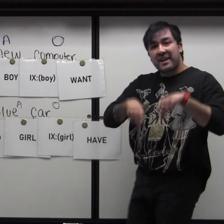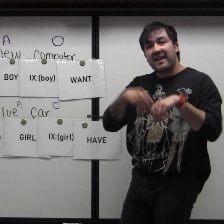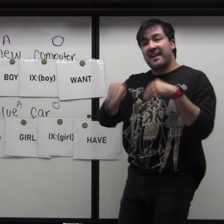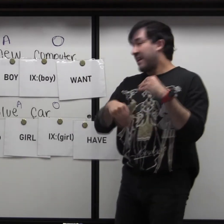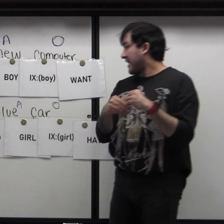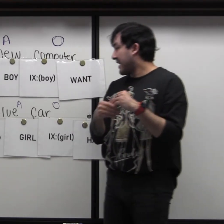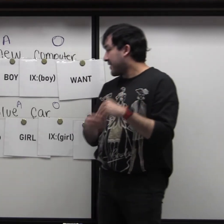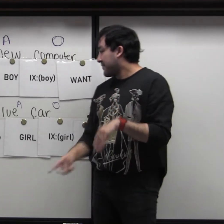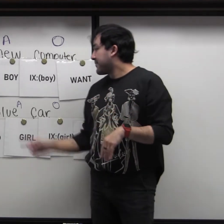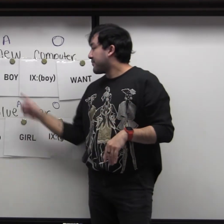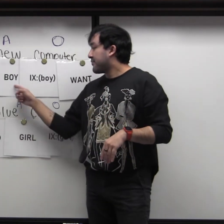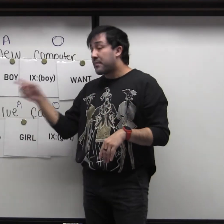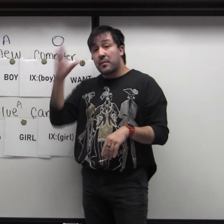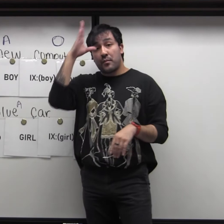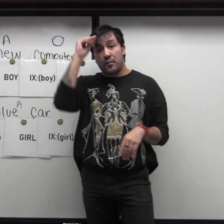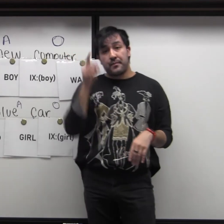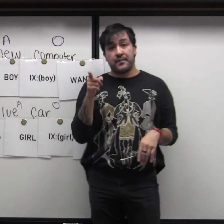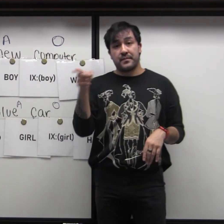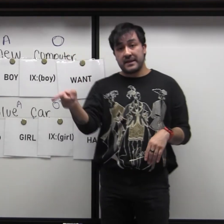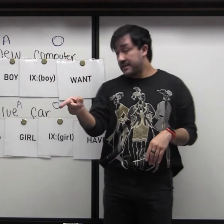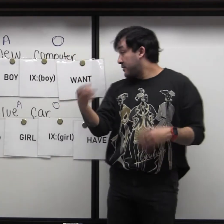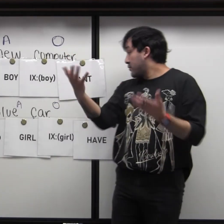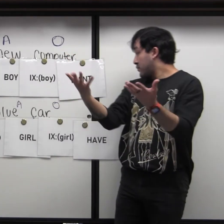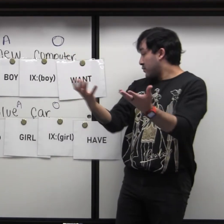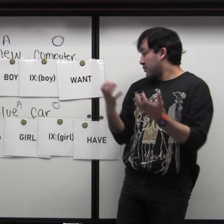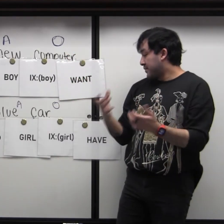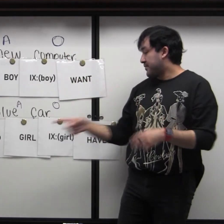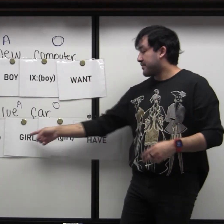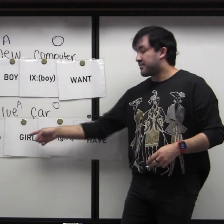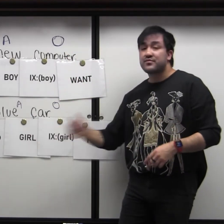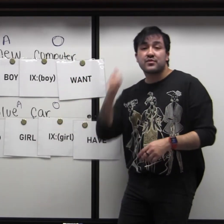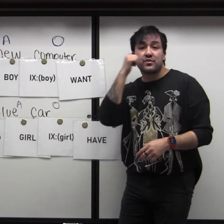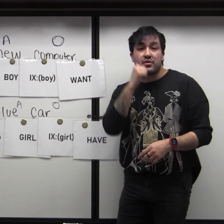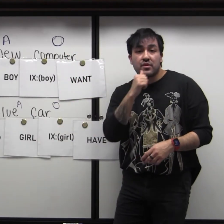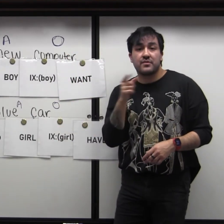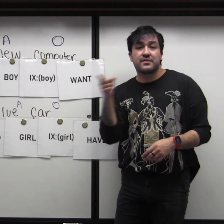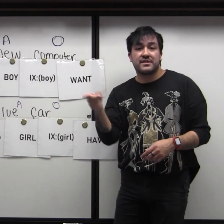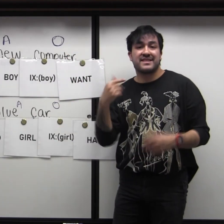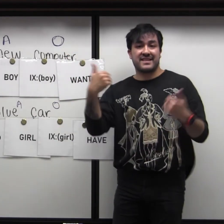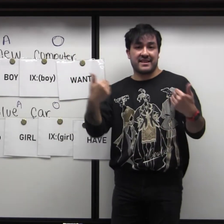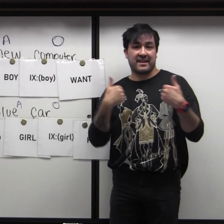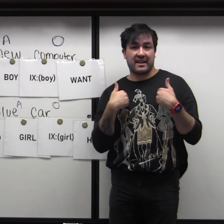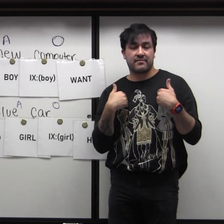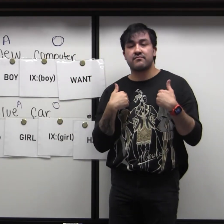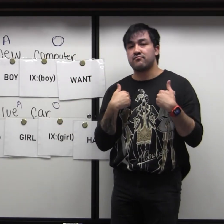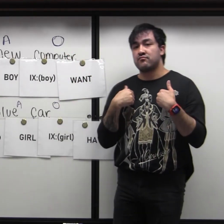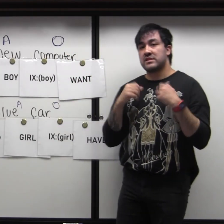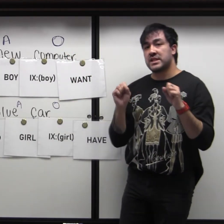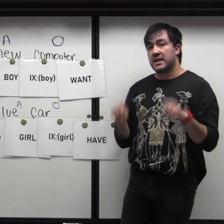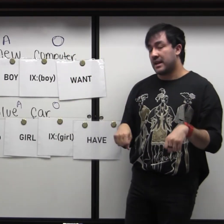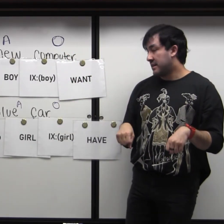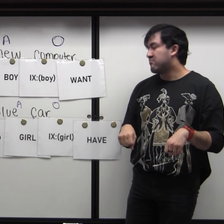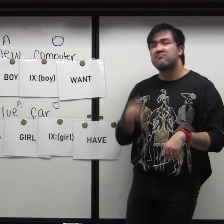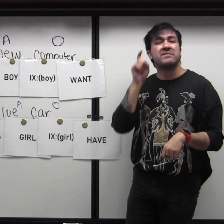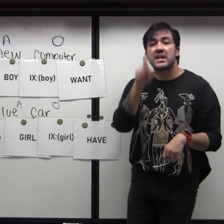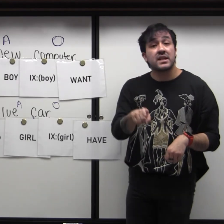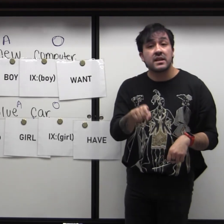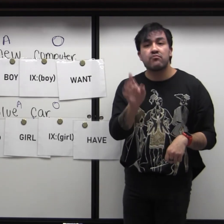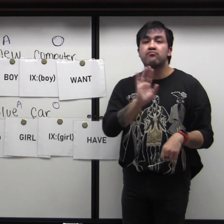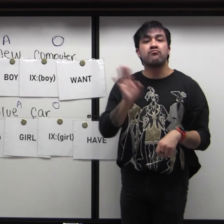magnet. So we could add in the reference points because by assigning boy or girl, we're setting those people up. So we could do that. Do we